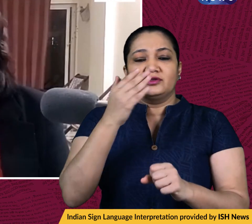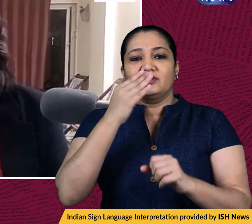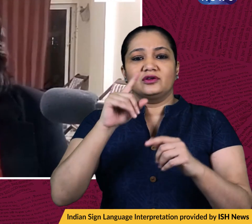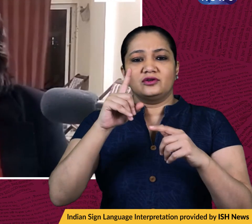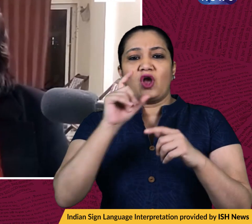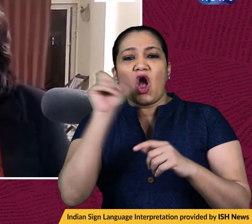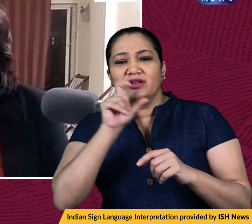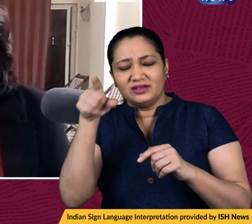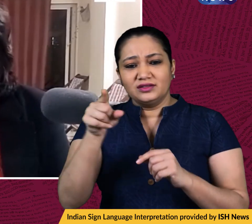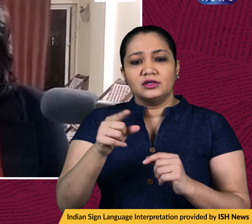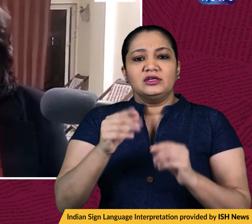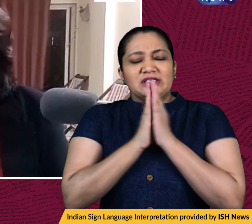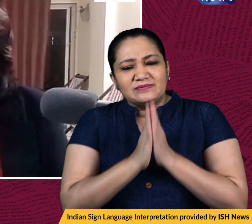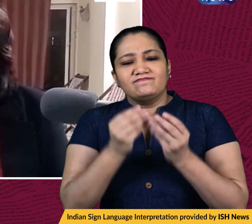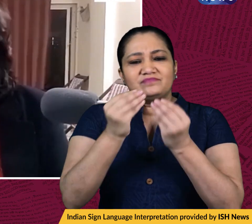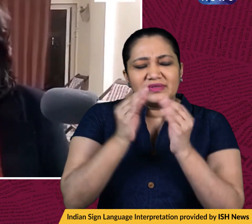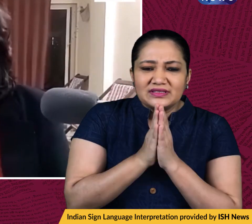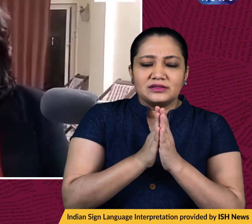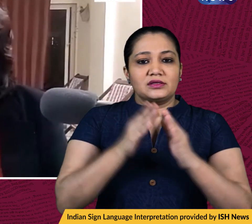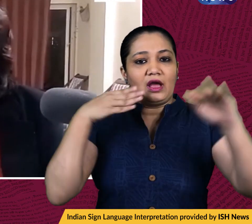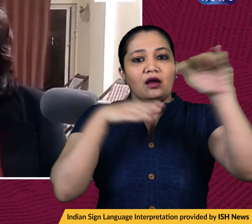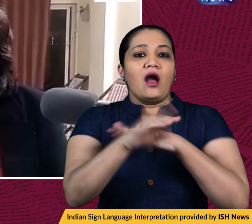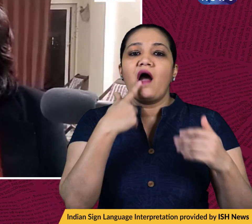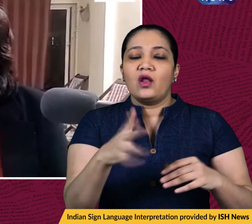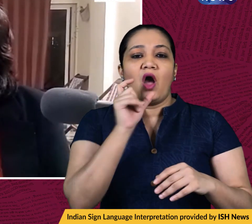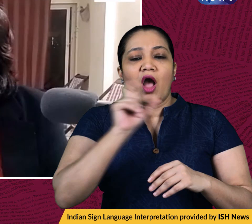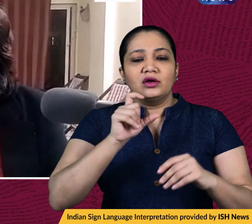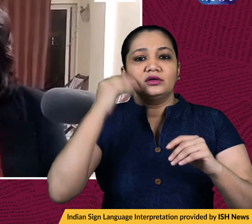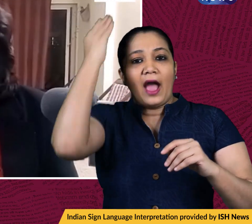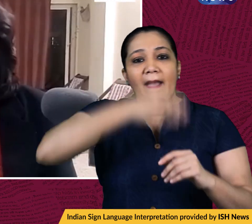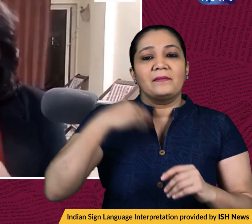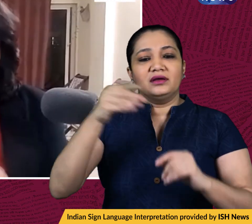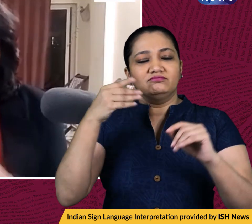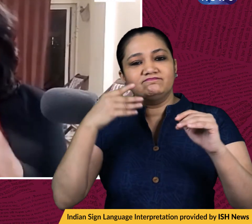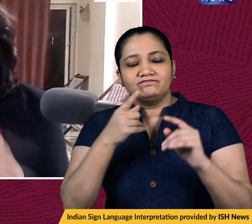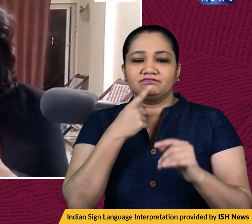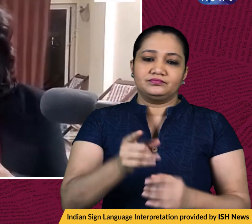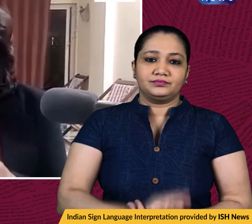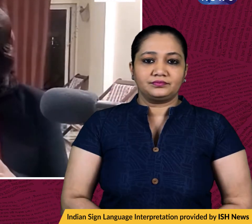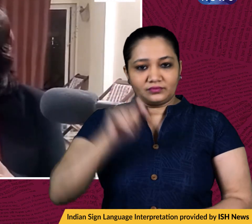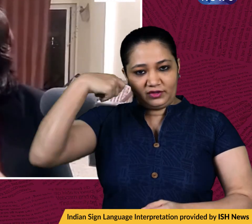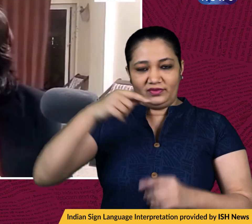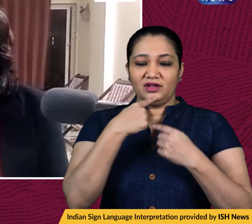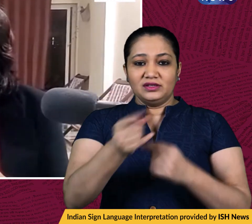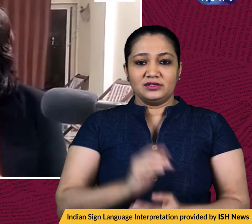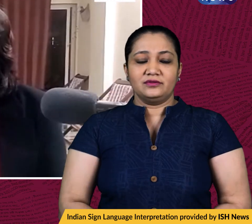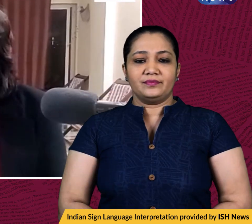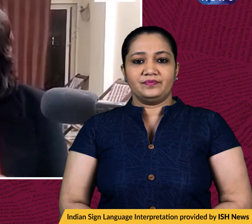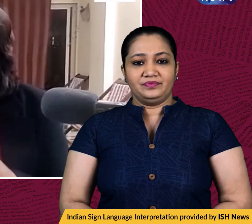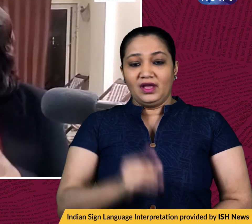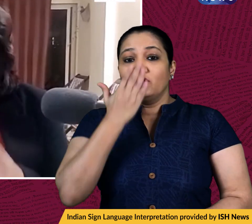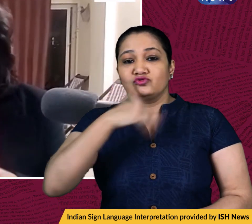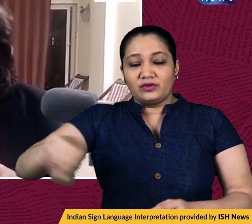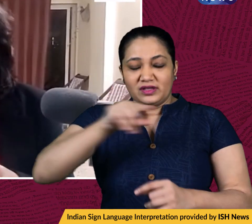Udupi's Kundapur could be seen pleading they were denied entry in the college for wearing hijabs. Now, this is what the video